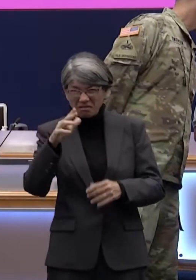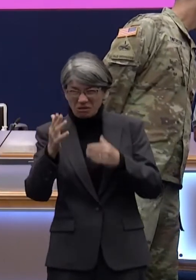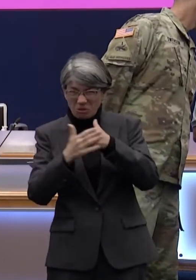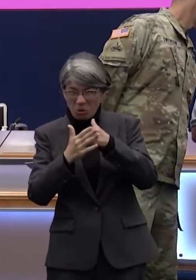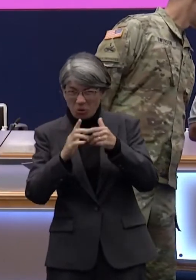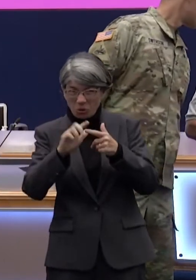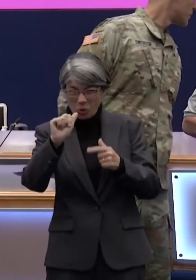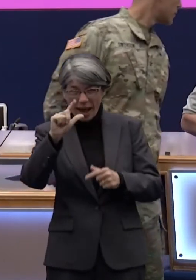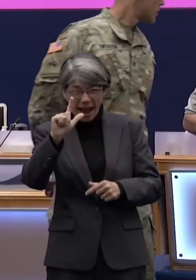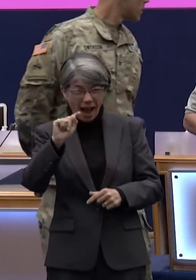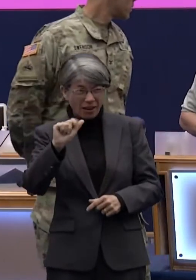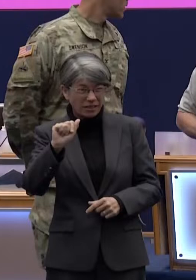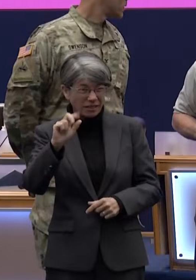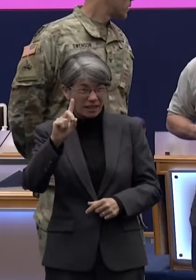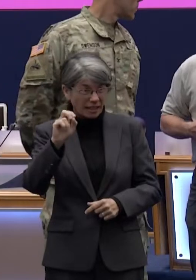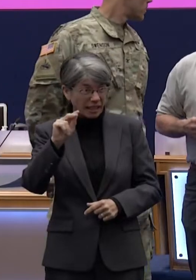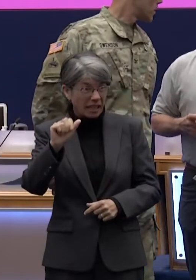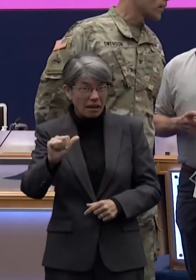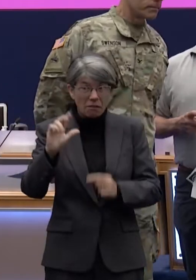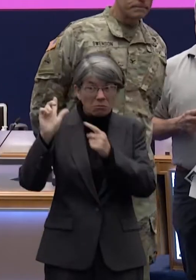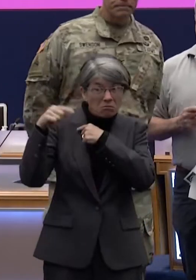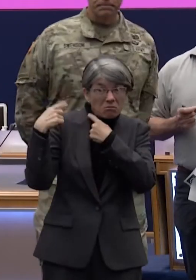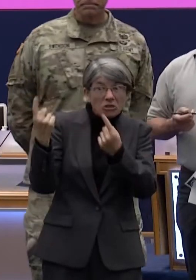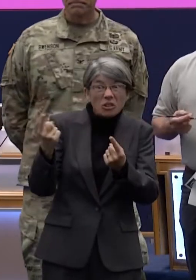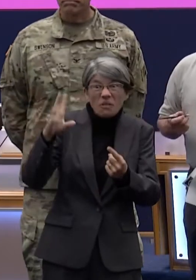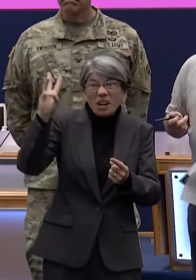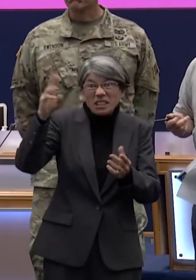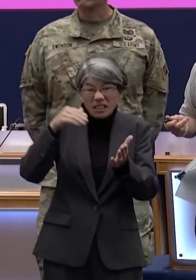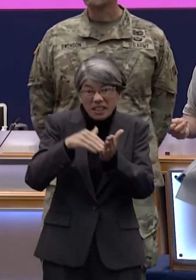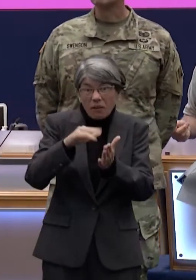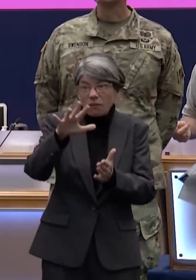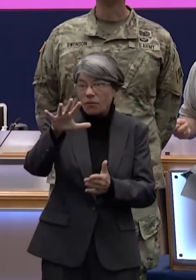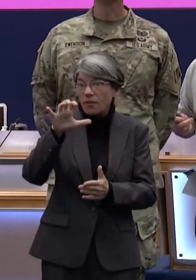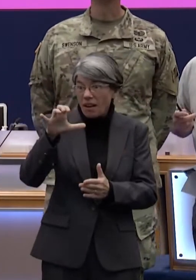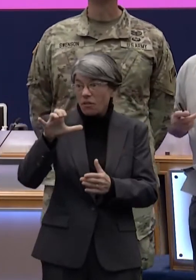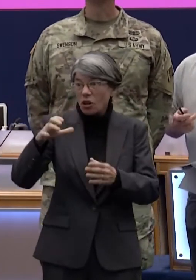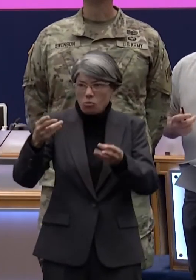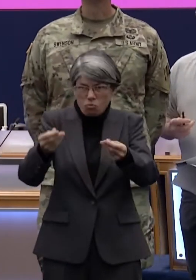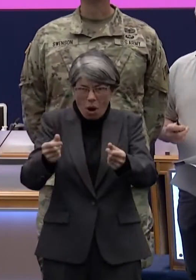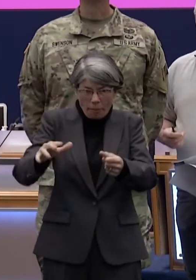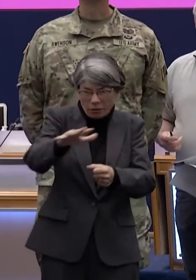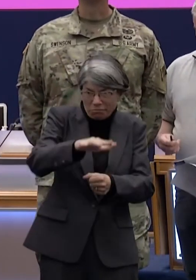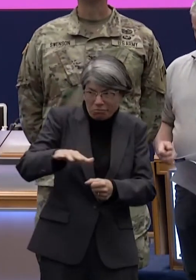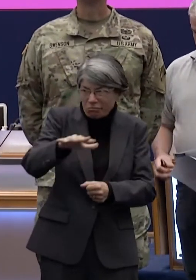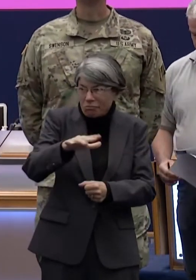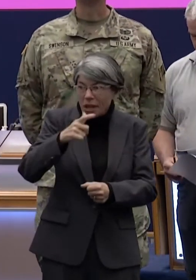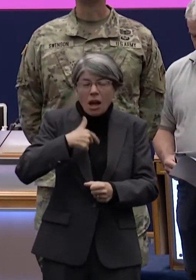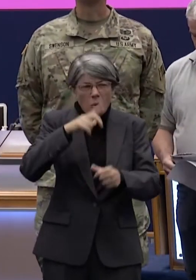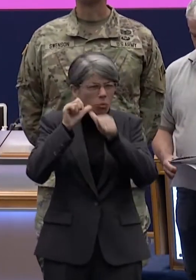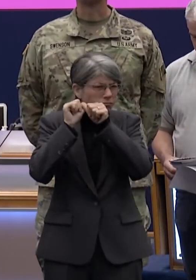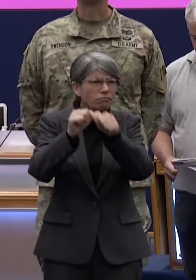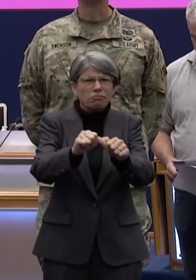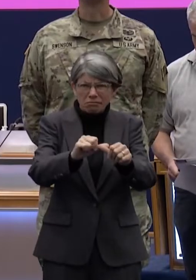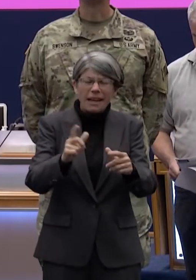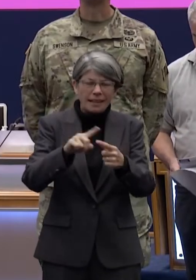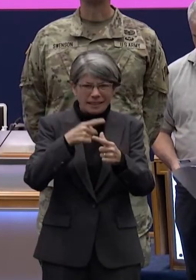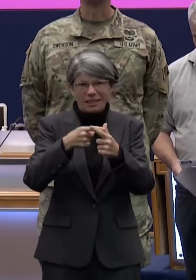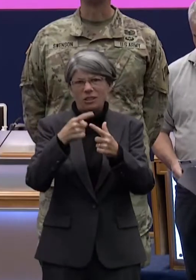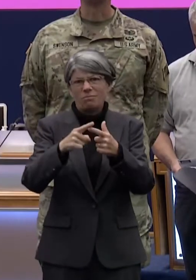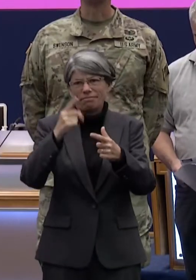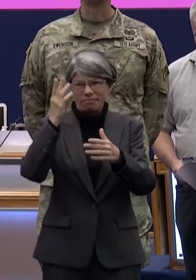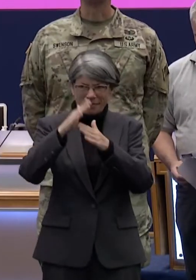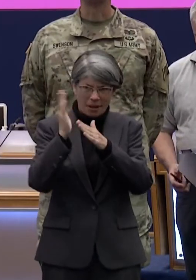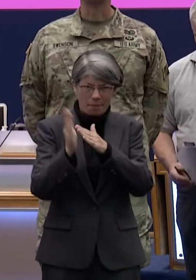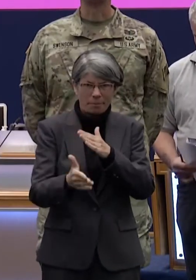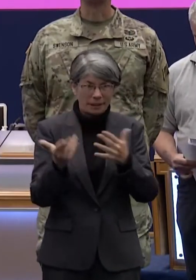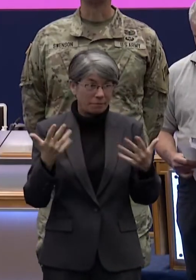area. The EPA has surveyed more than 6,500 properties and will continue to do this until it's completed.